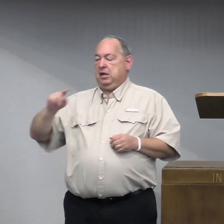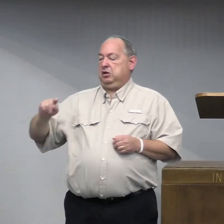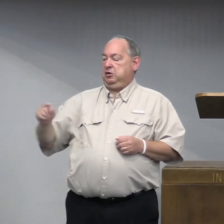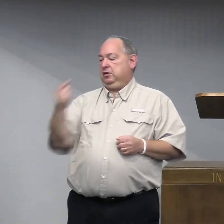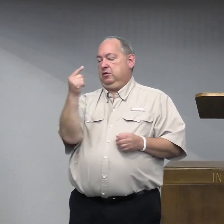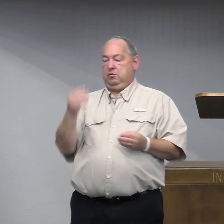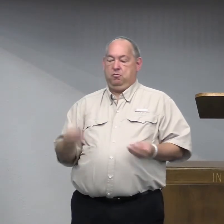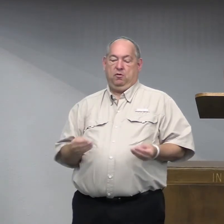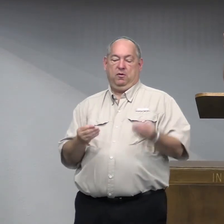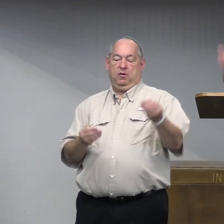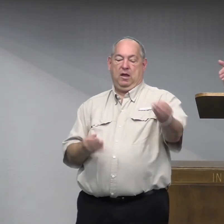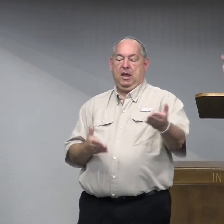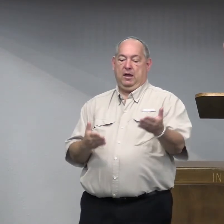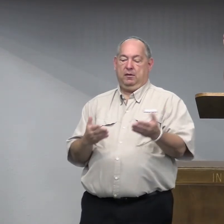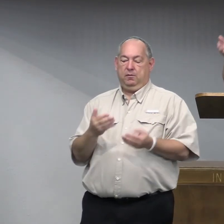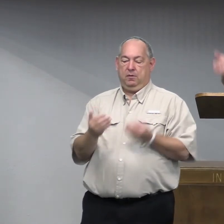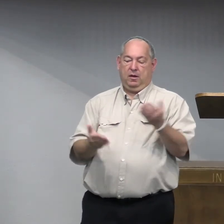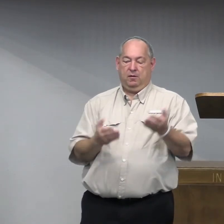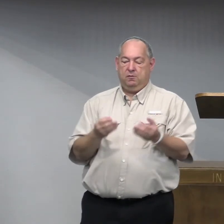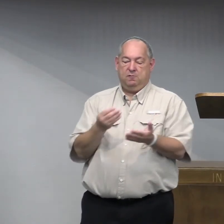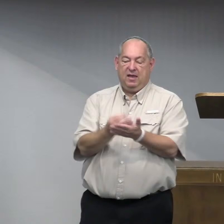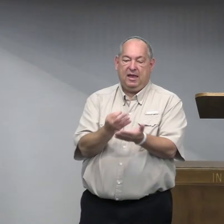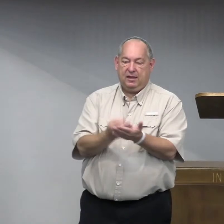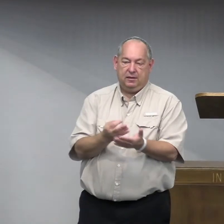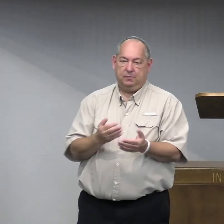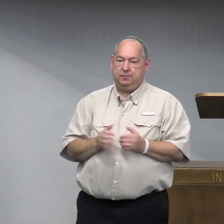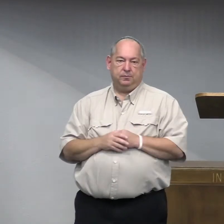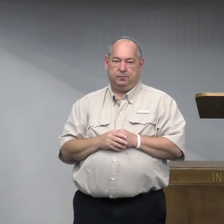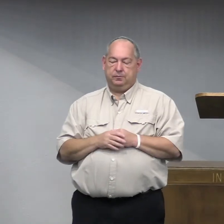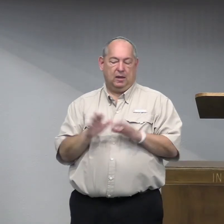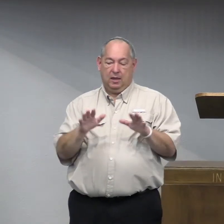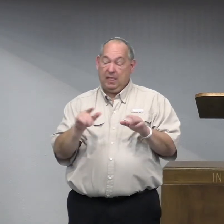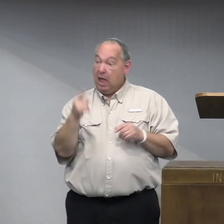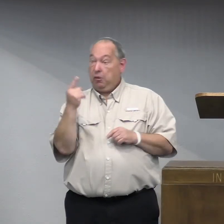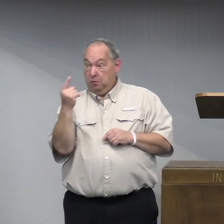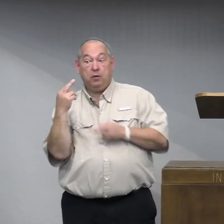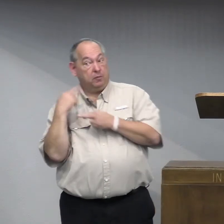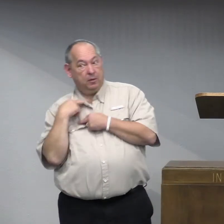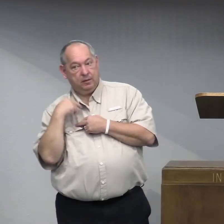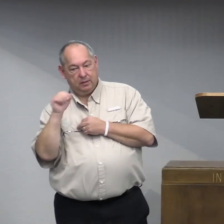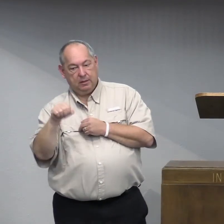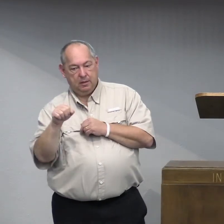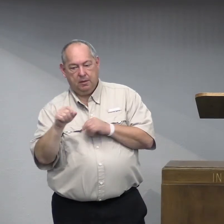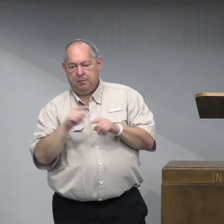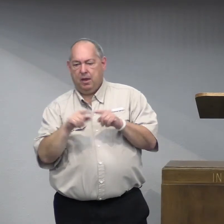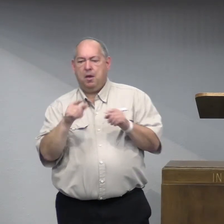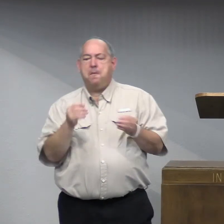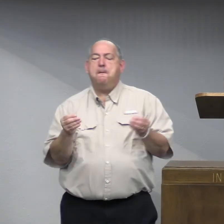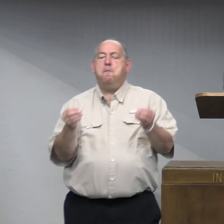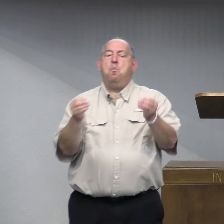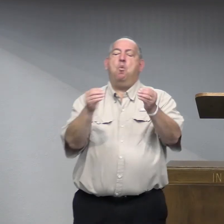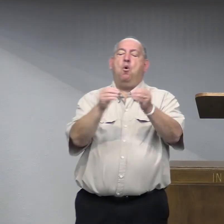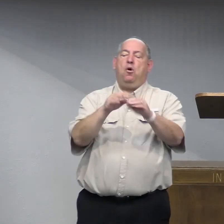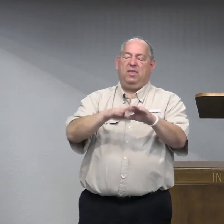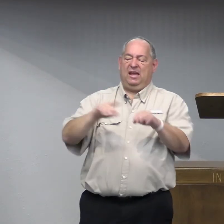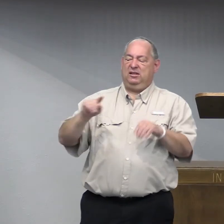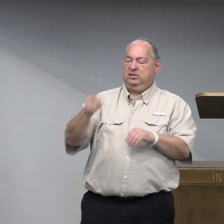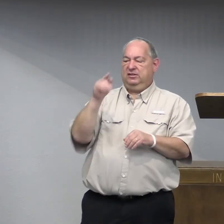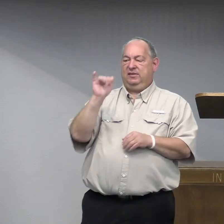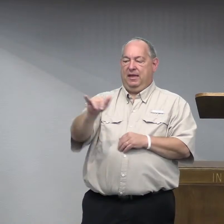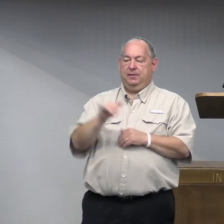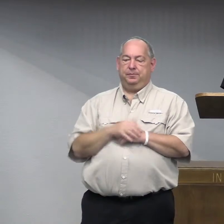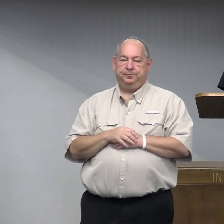just to provide for them financially. That is one of your responsibilities. But there's more than just